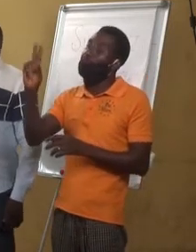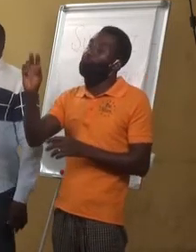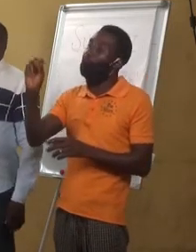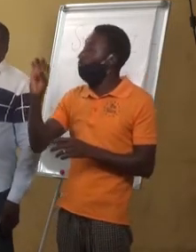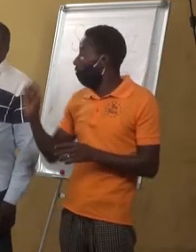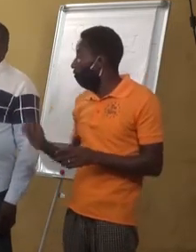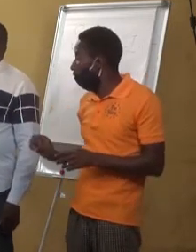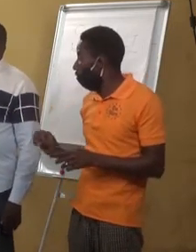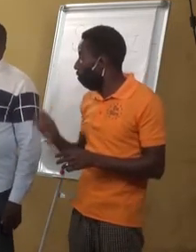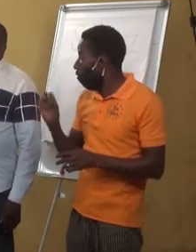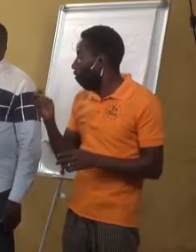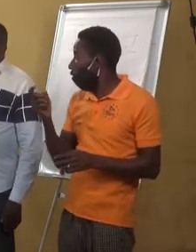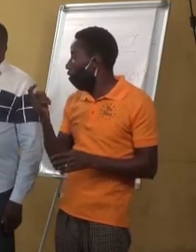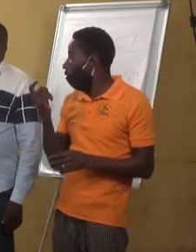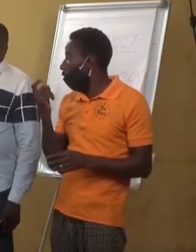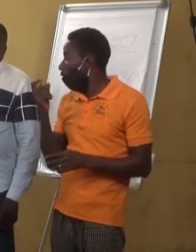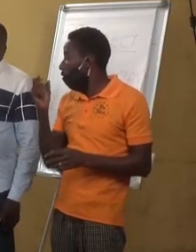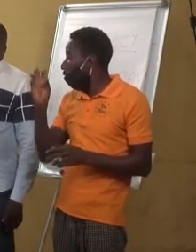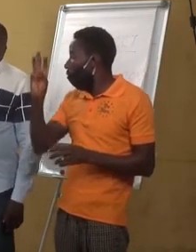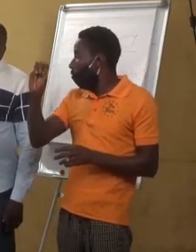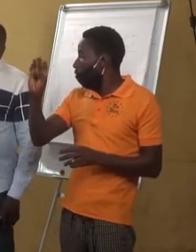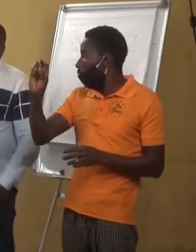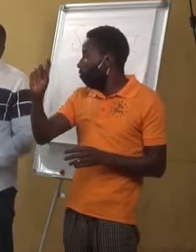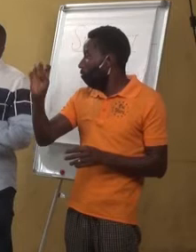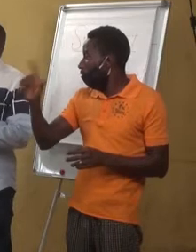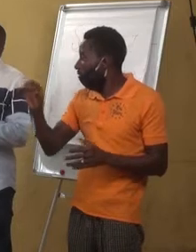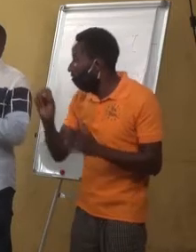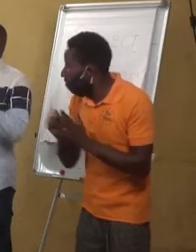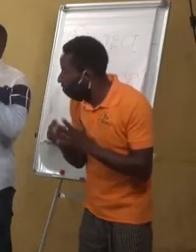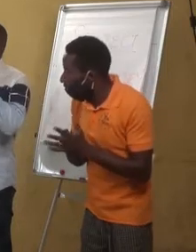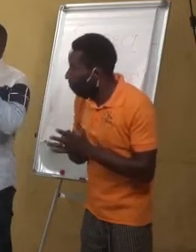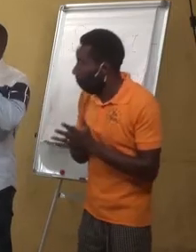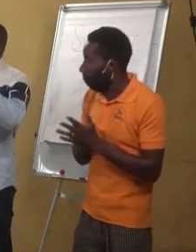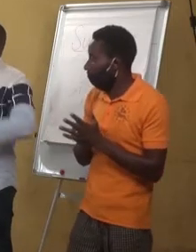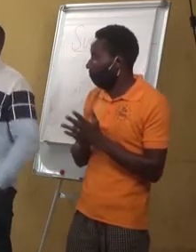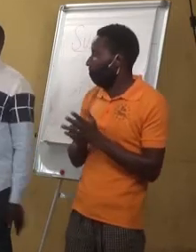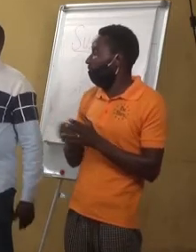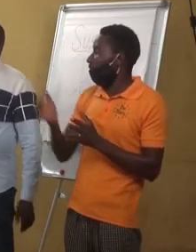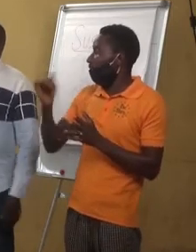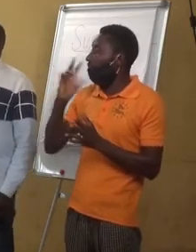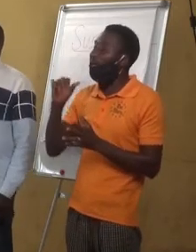In other words, they are known as electrolyte. We know in our previous knowledge on electrolysis, we made